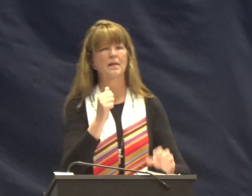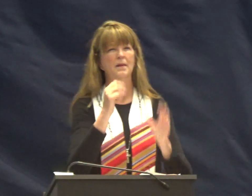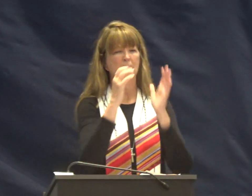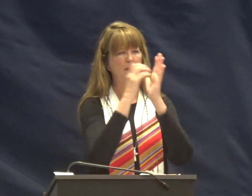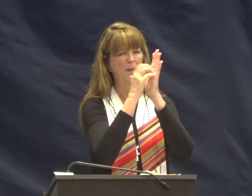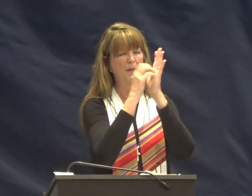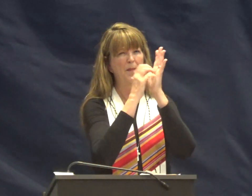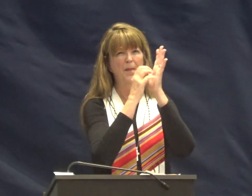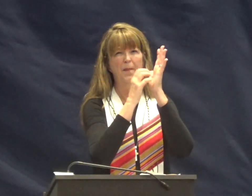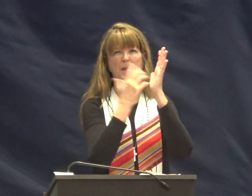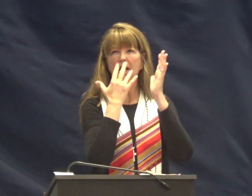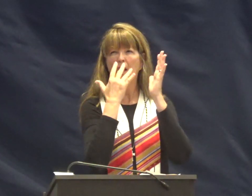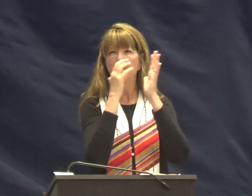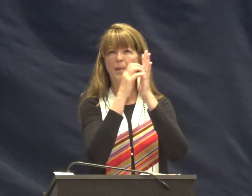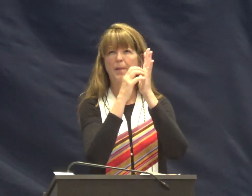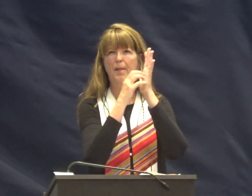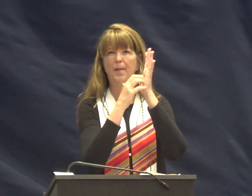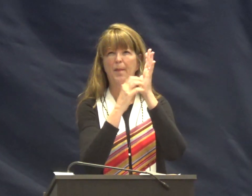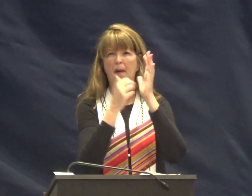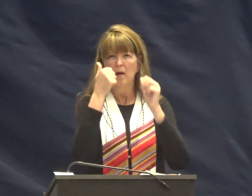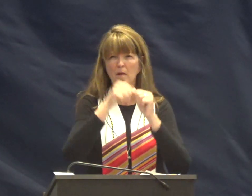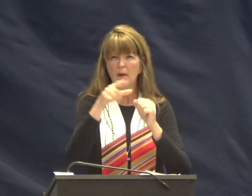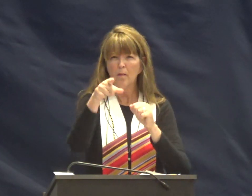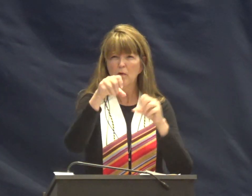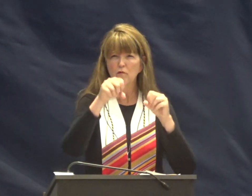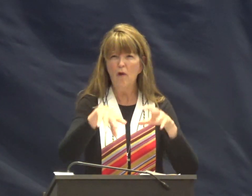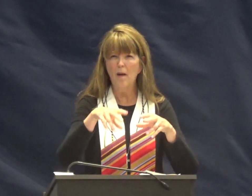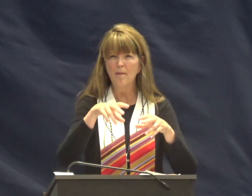one was white with little colored speckles in it.